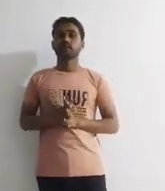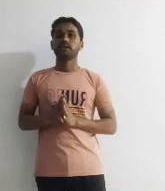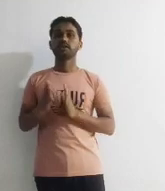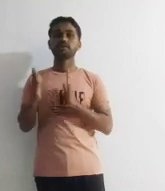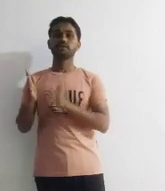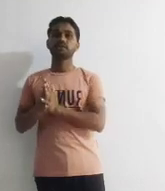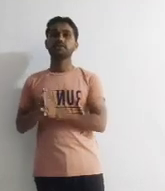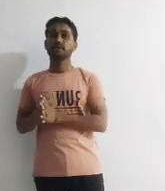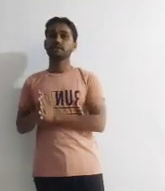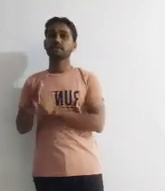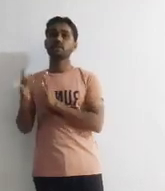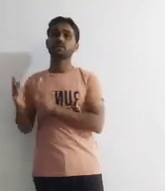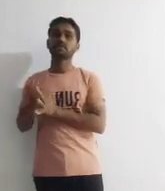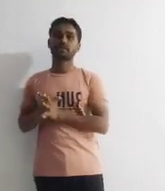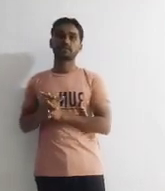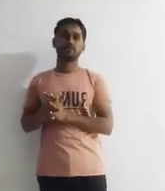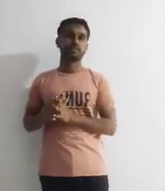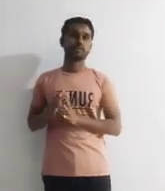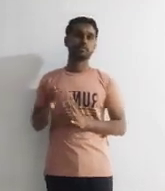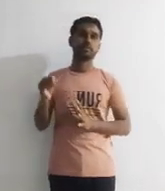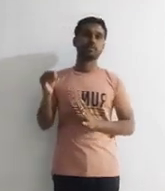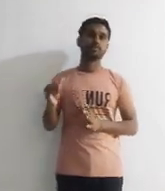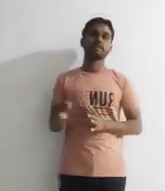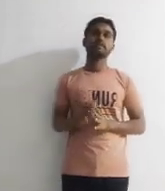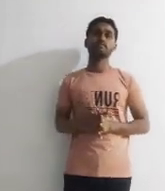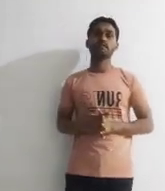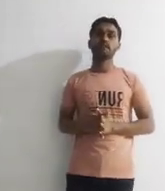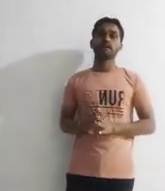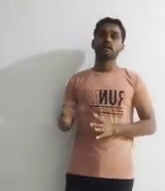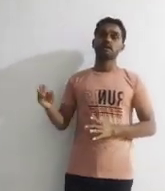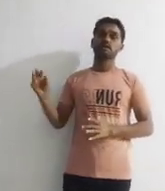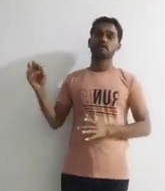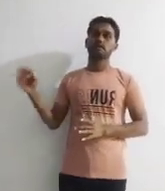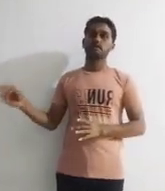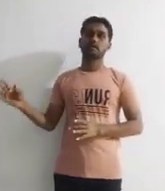it doesn't affect any other threads. Means for example,